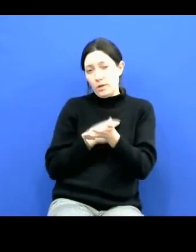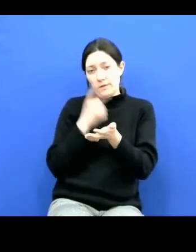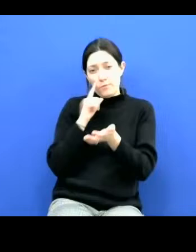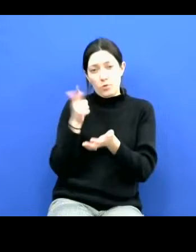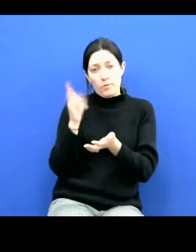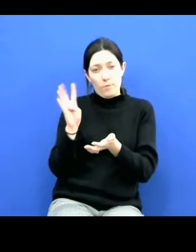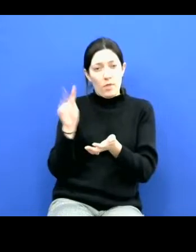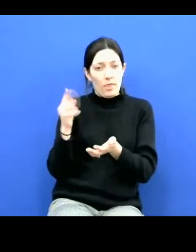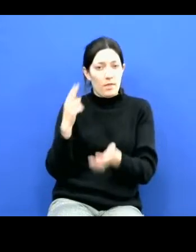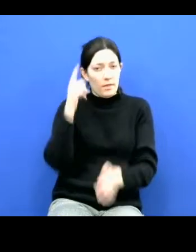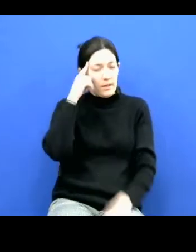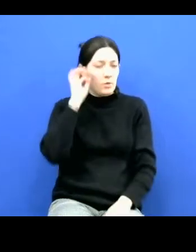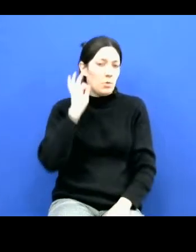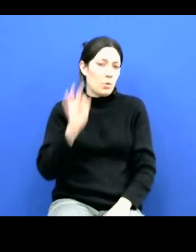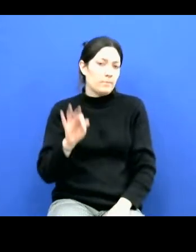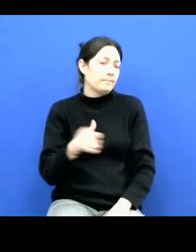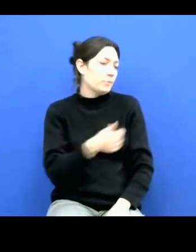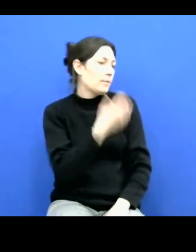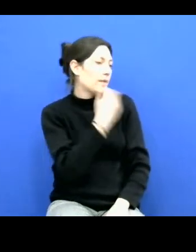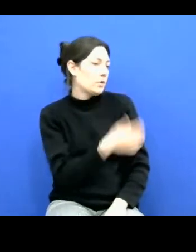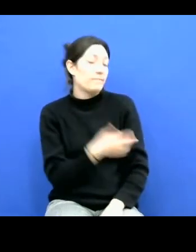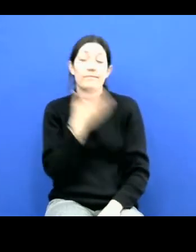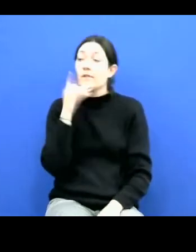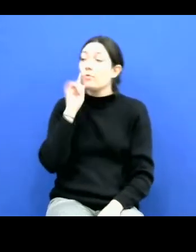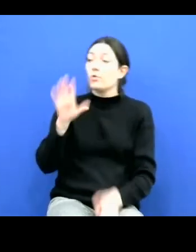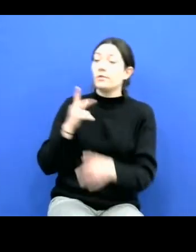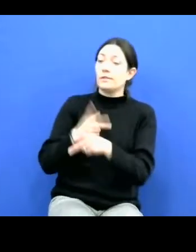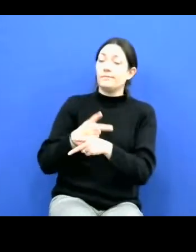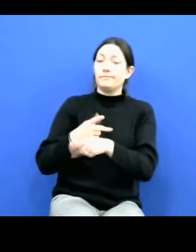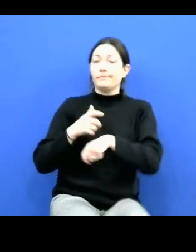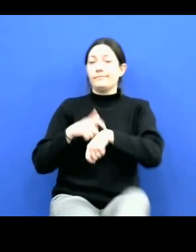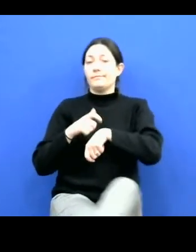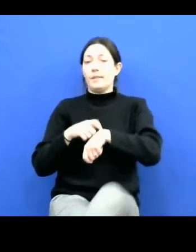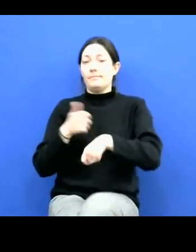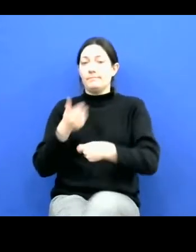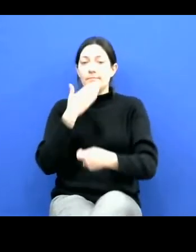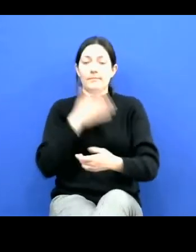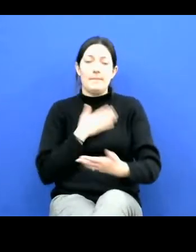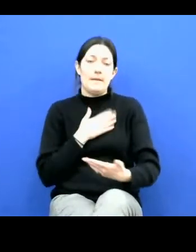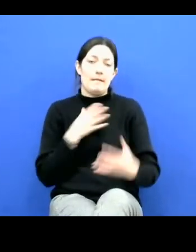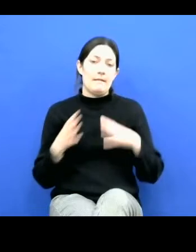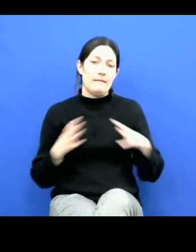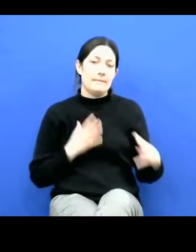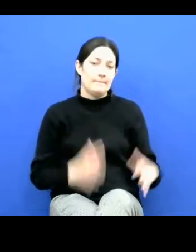be great. Okay, thank you. Thanks for all your time and happy holidays. Thank you, you too.